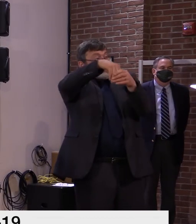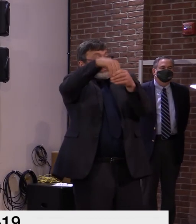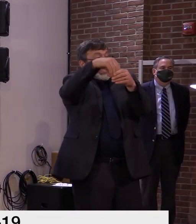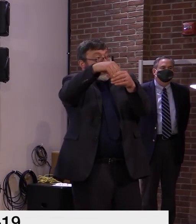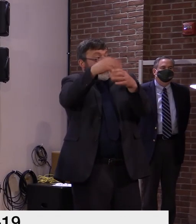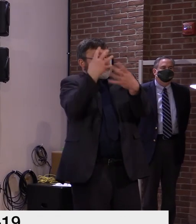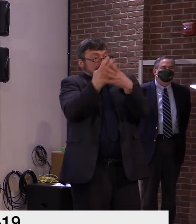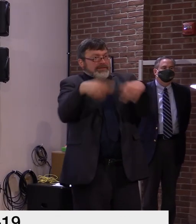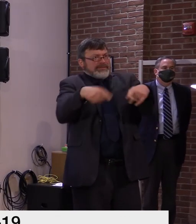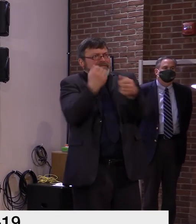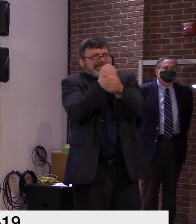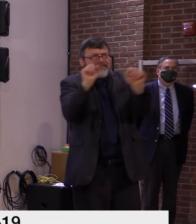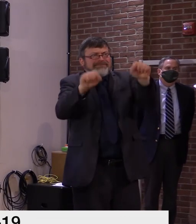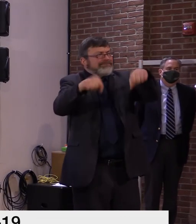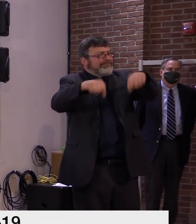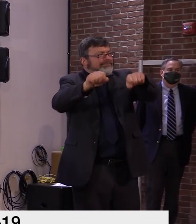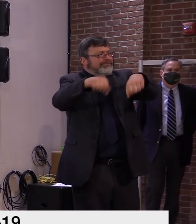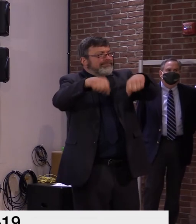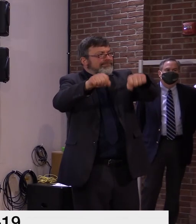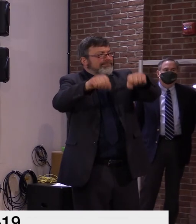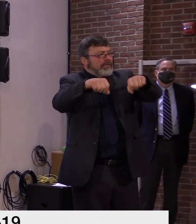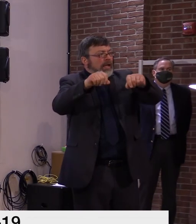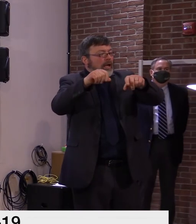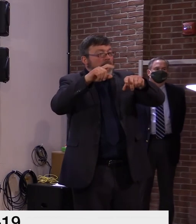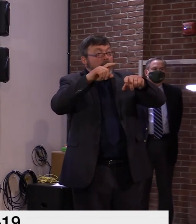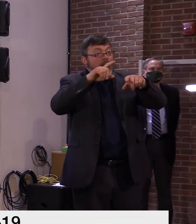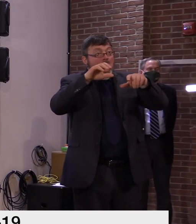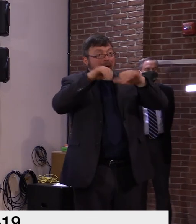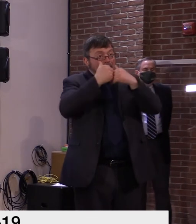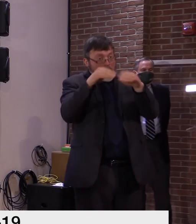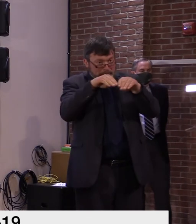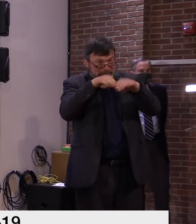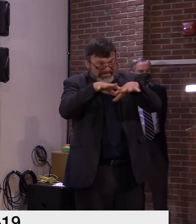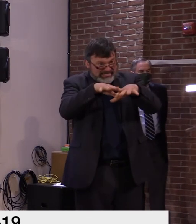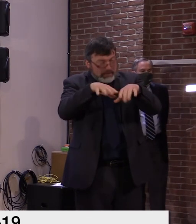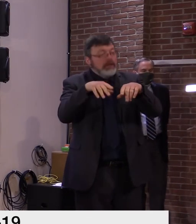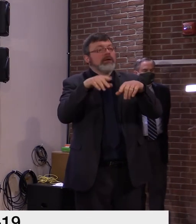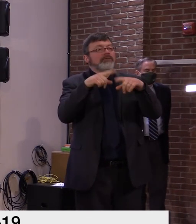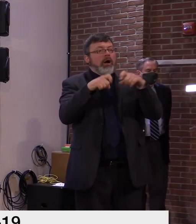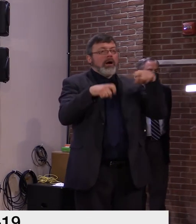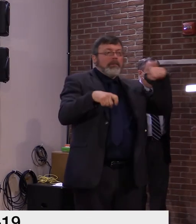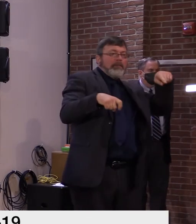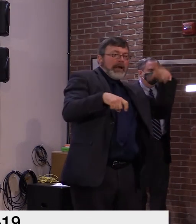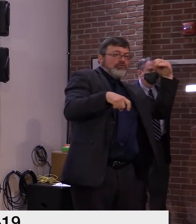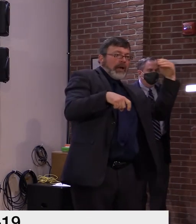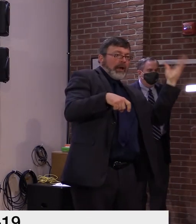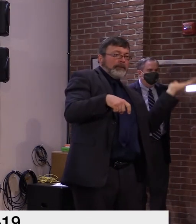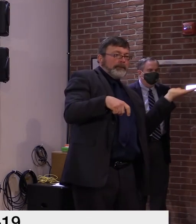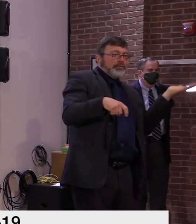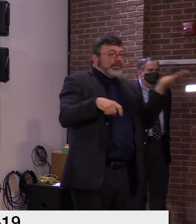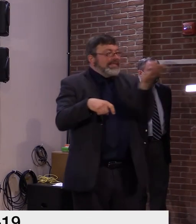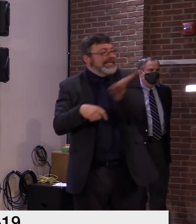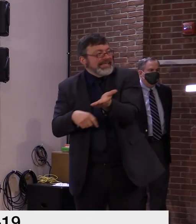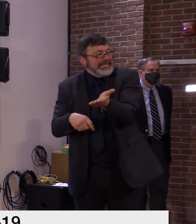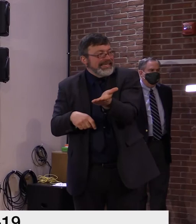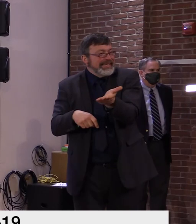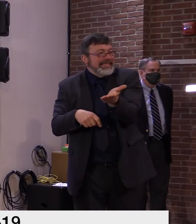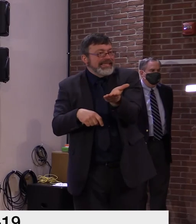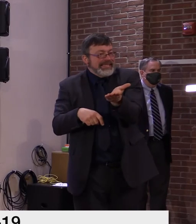introduced is coming in to that facility from the outside. We're just going to have to figure that out through contact